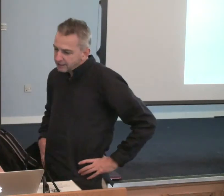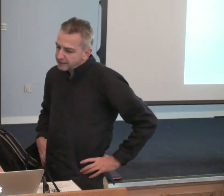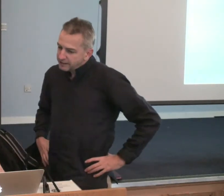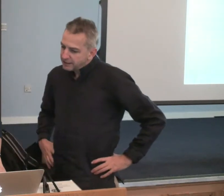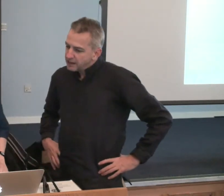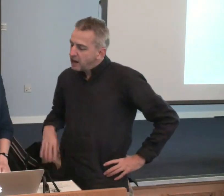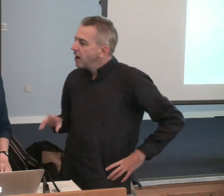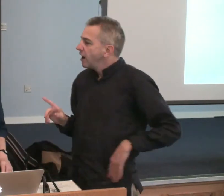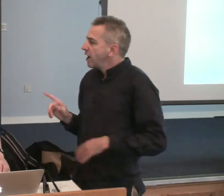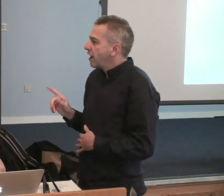Rachel. Barry's at the toilet.